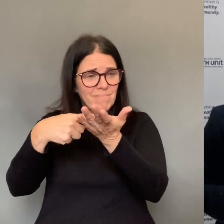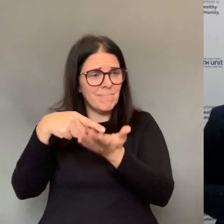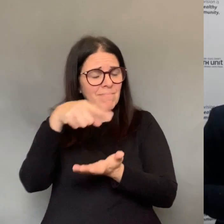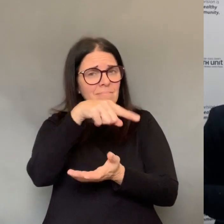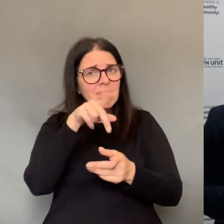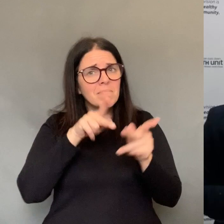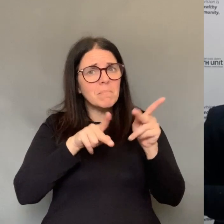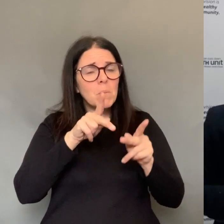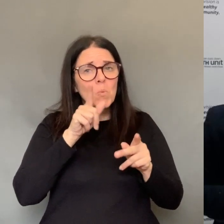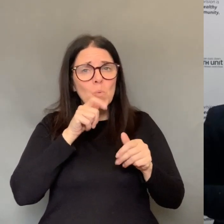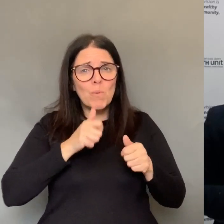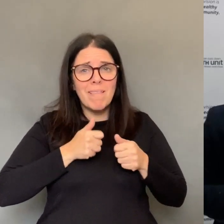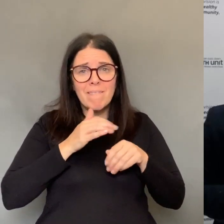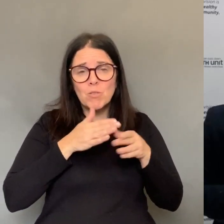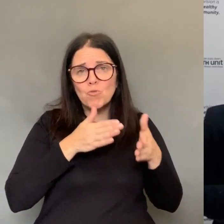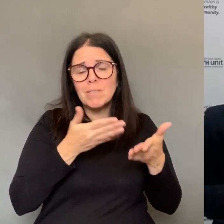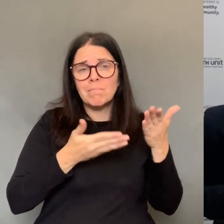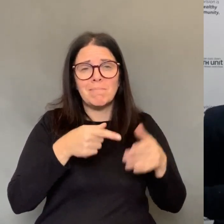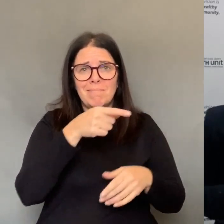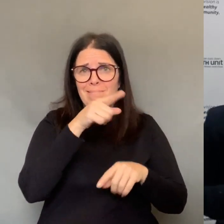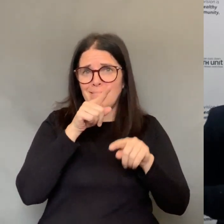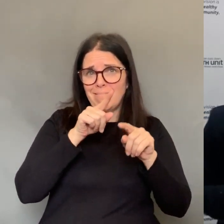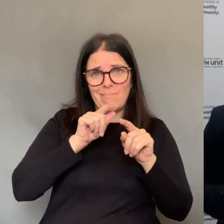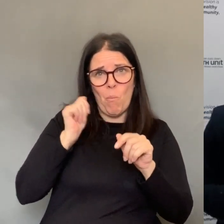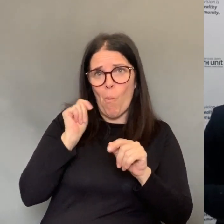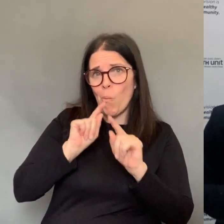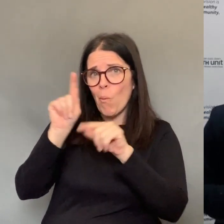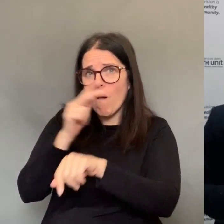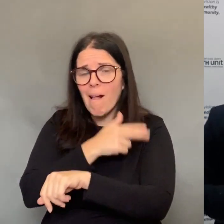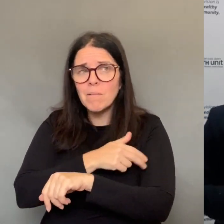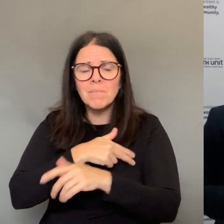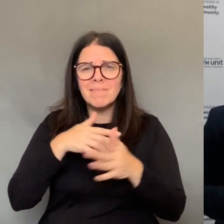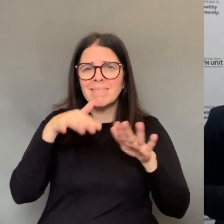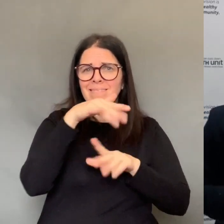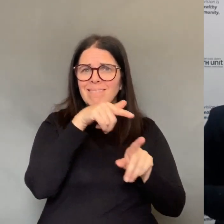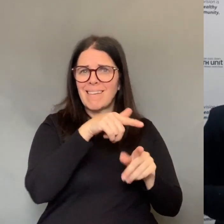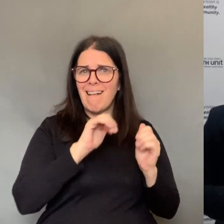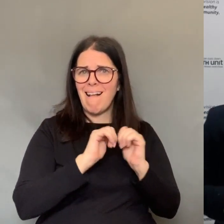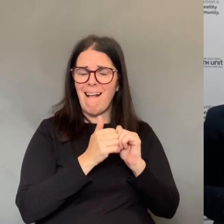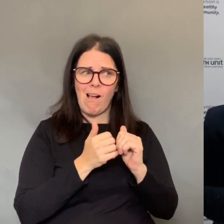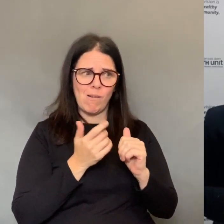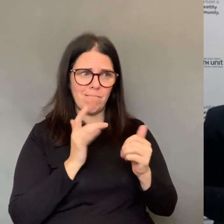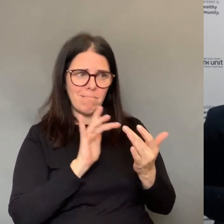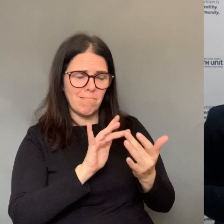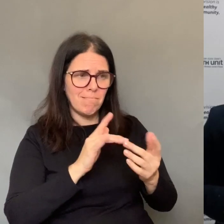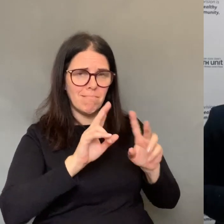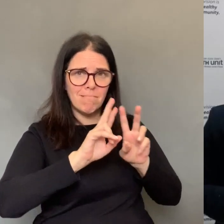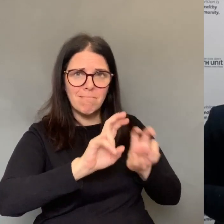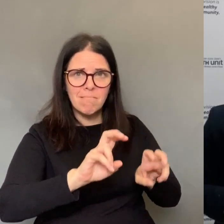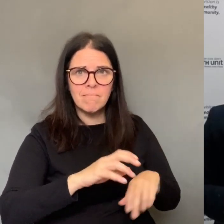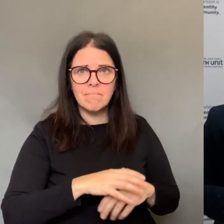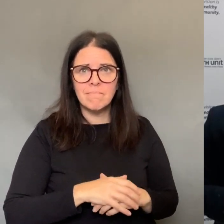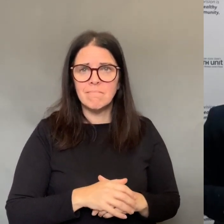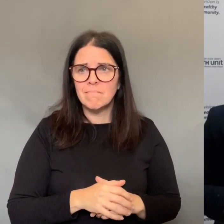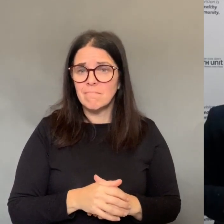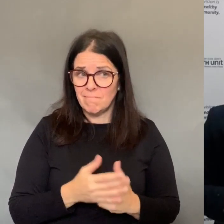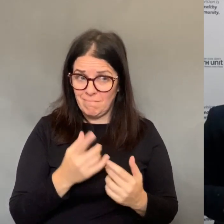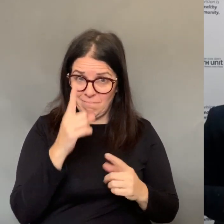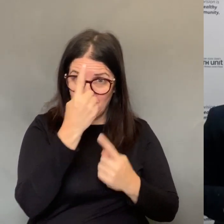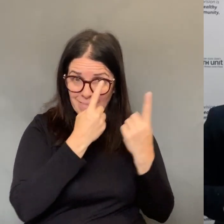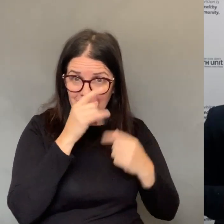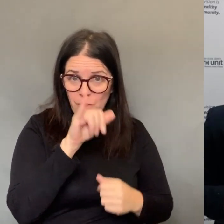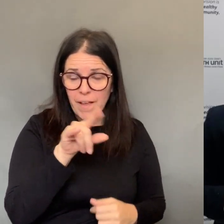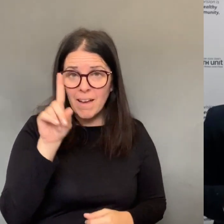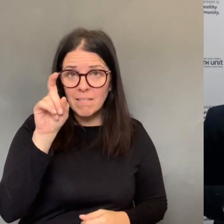in that population. Theresa is working directly with our community partners to make it all happen, and we hope